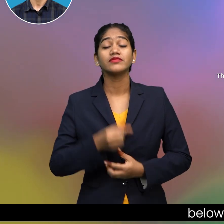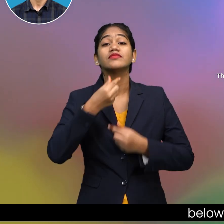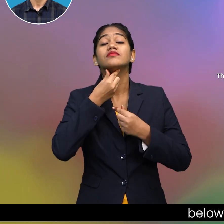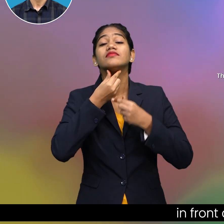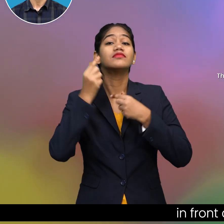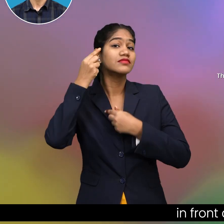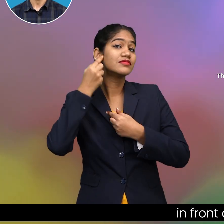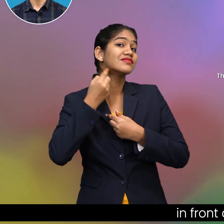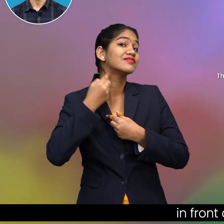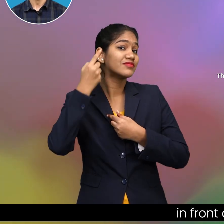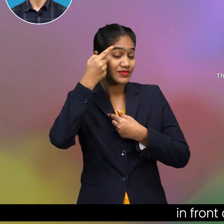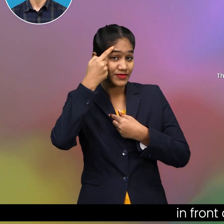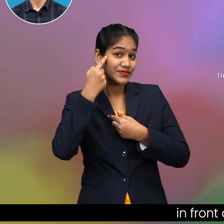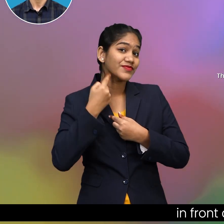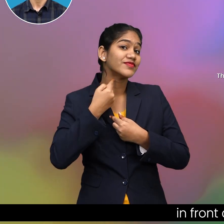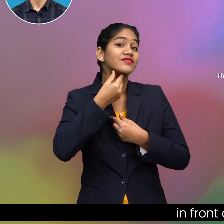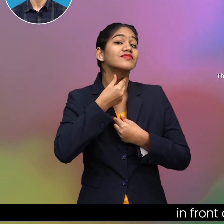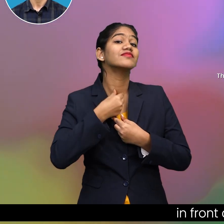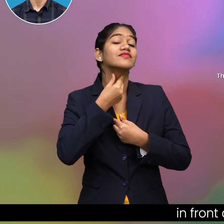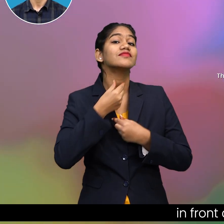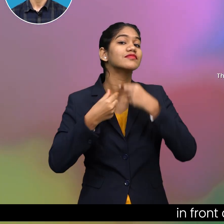pharynx, in front of the trachea.